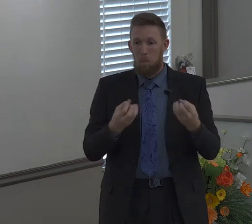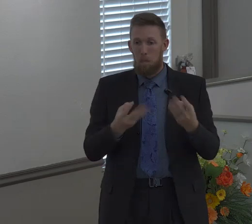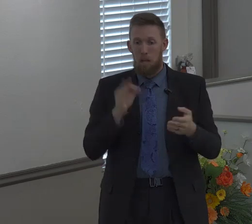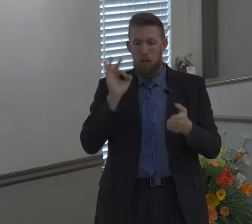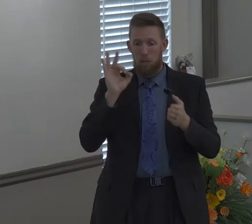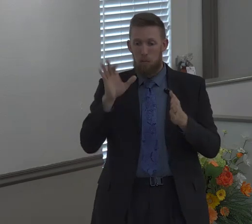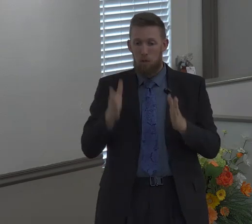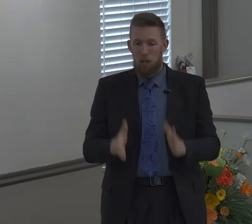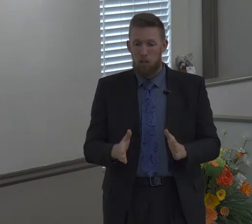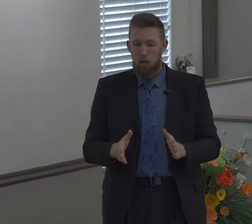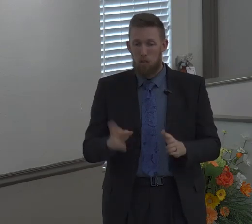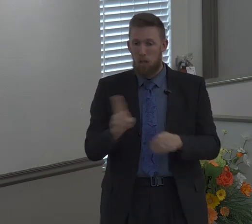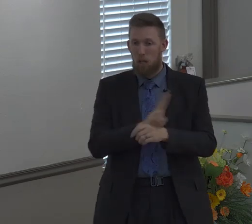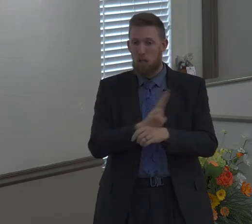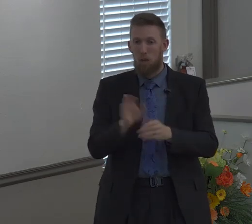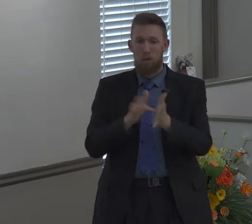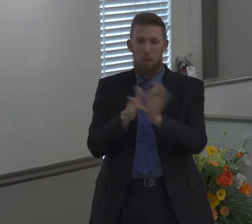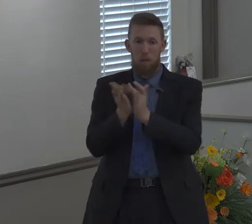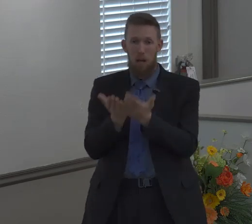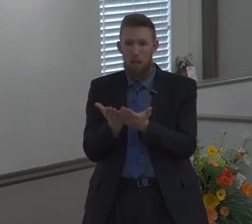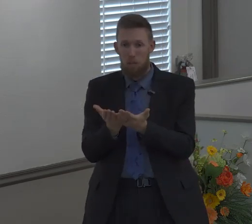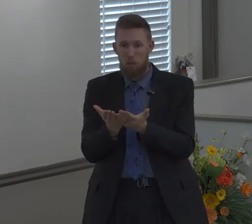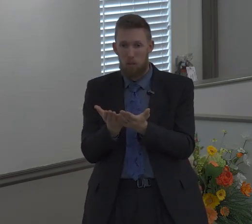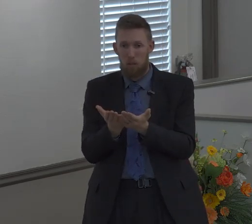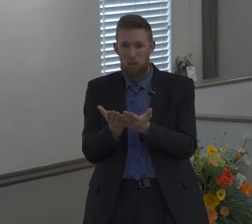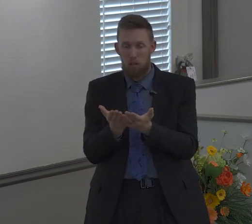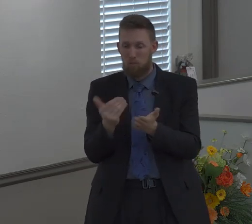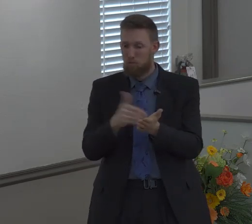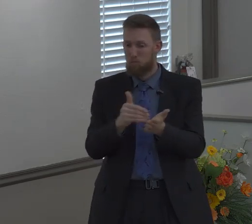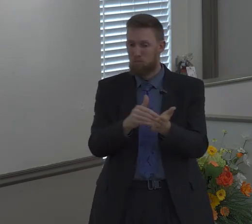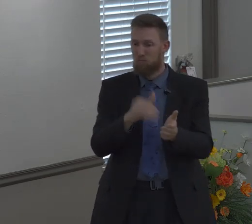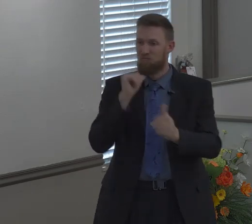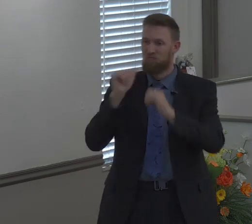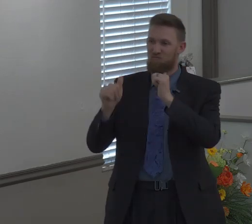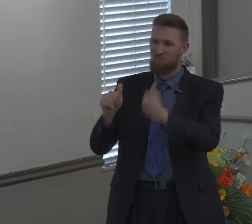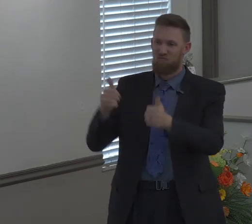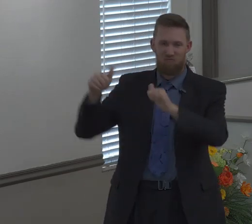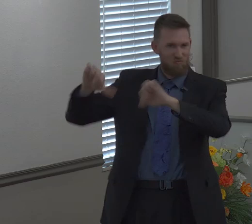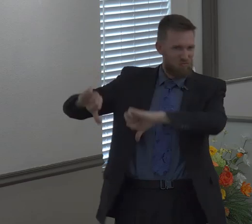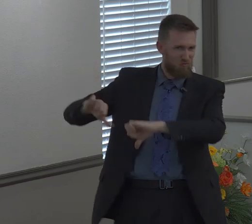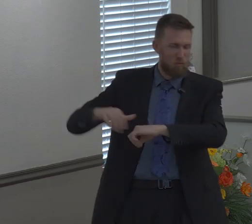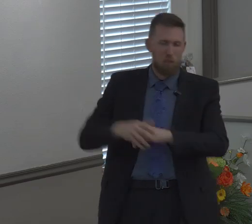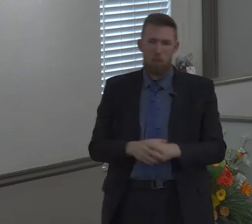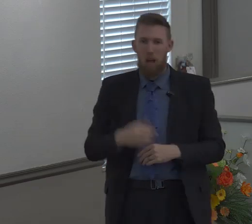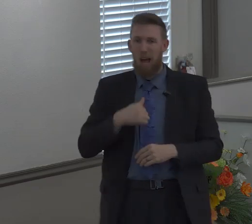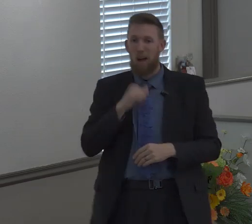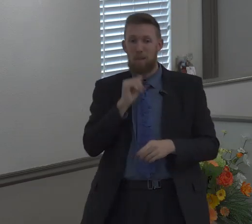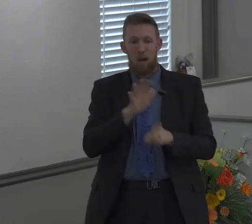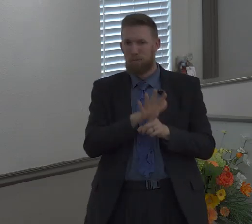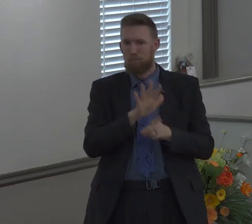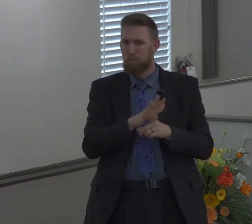Bible is often rejected. I'm not the most popular guy. I'm not trying to be.